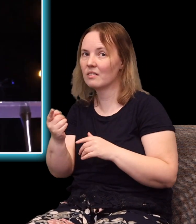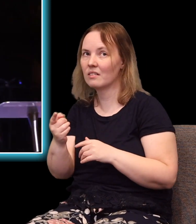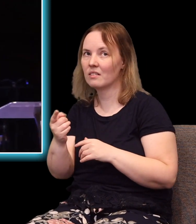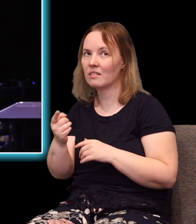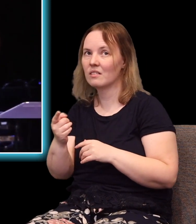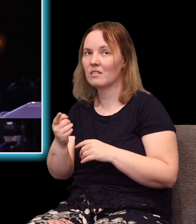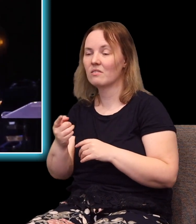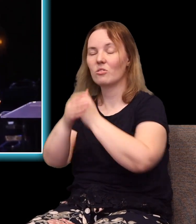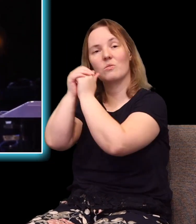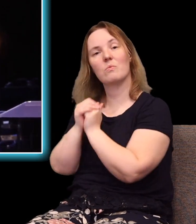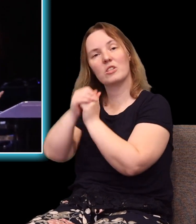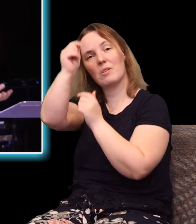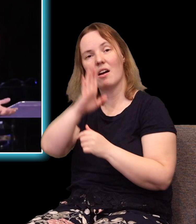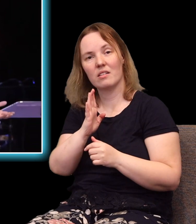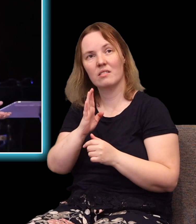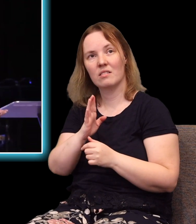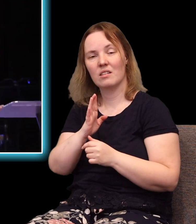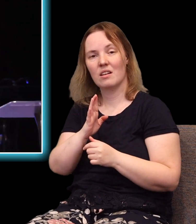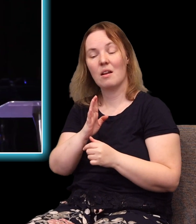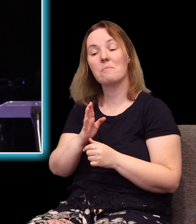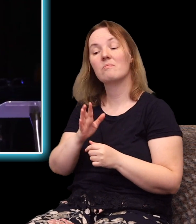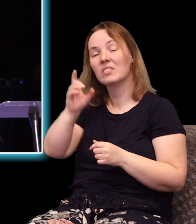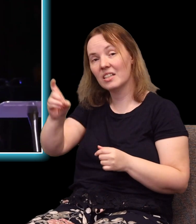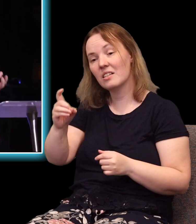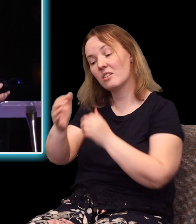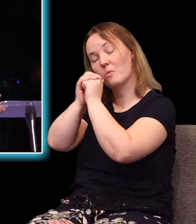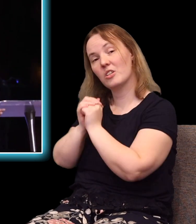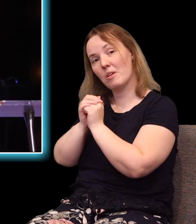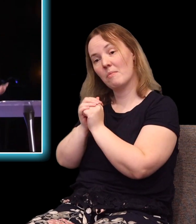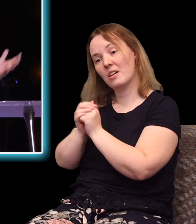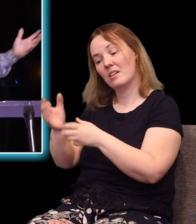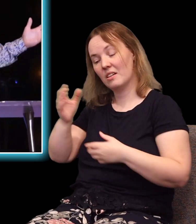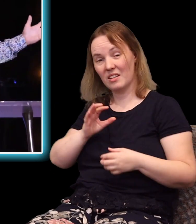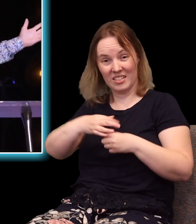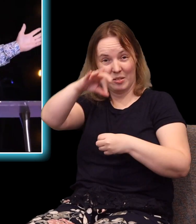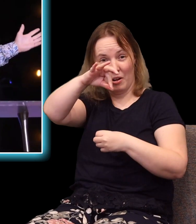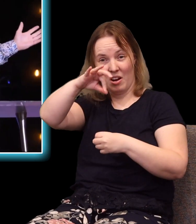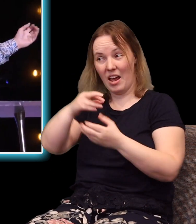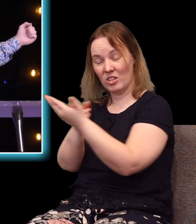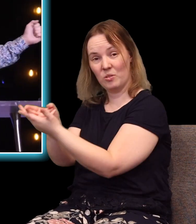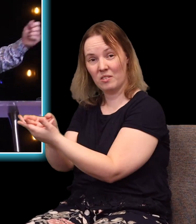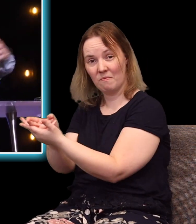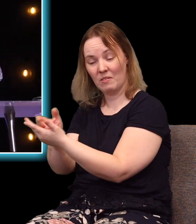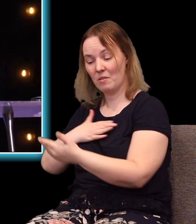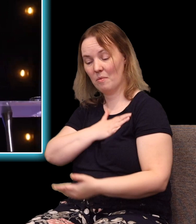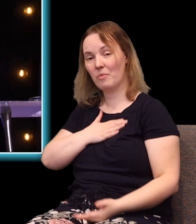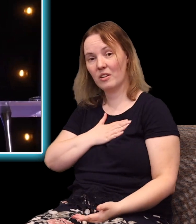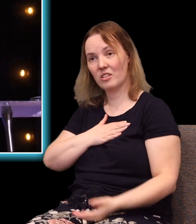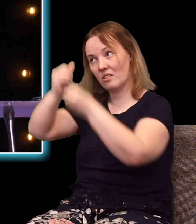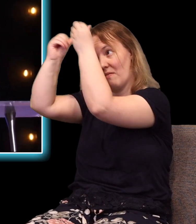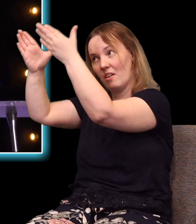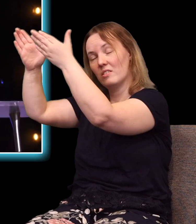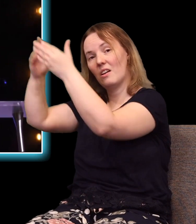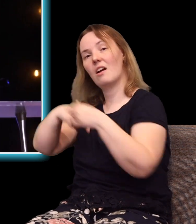it was in John chapter 4. He said, those who would worship God must worship him in spirit and in truth. If I really want to bring